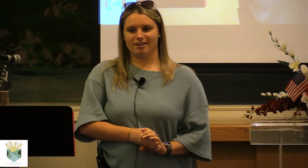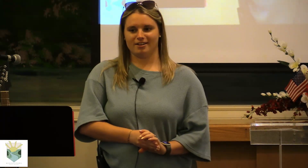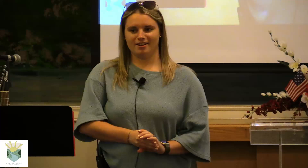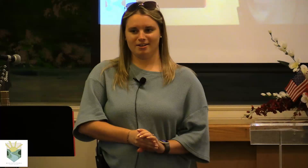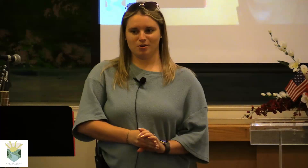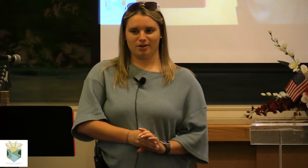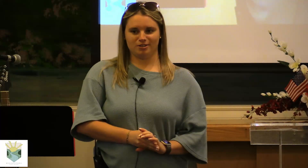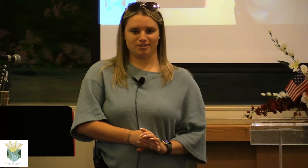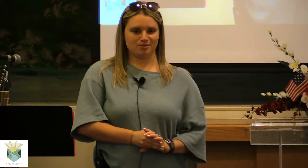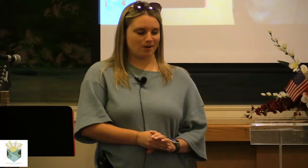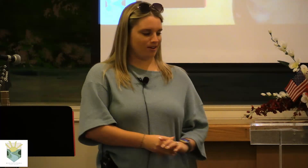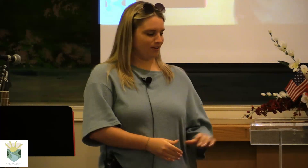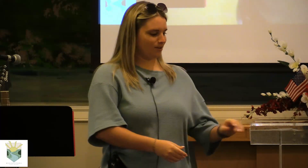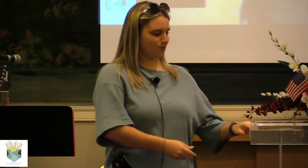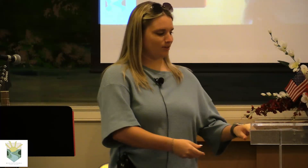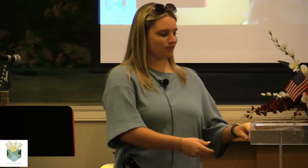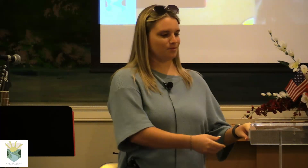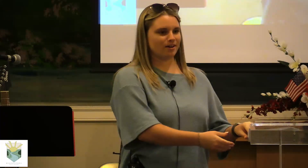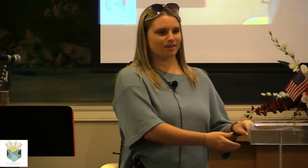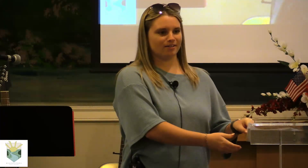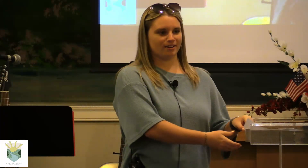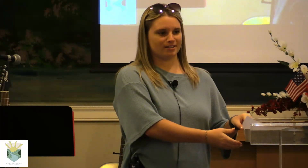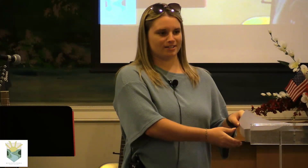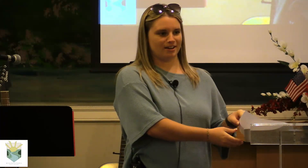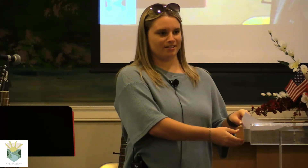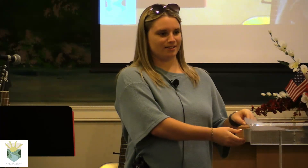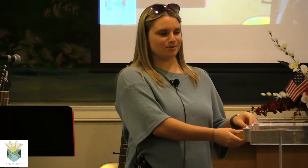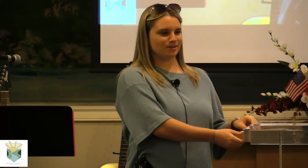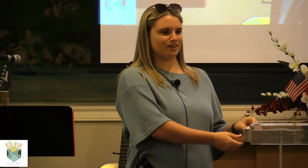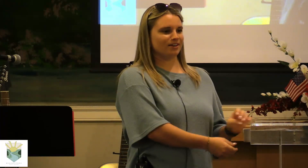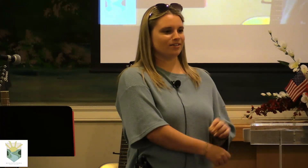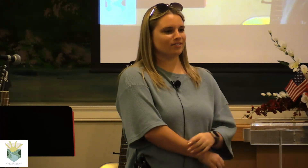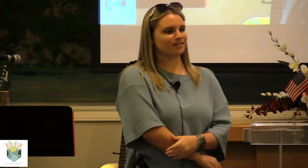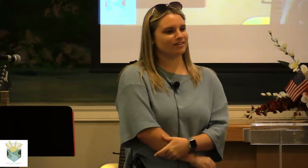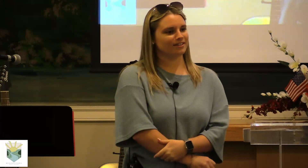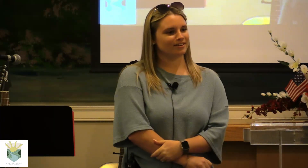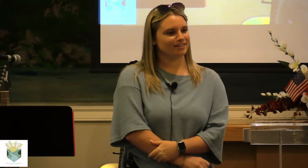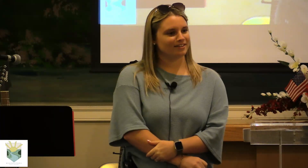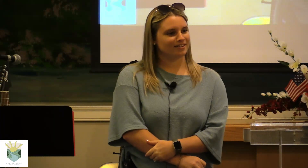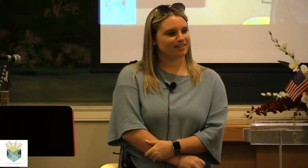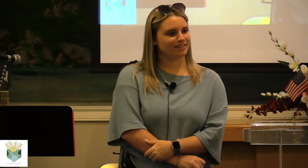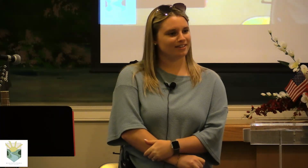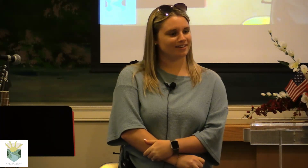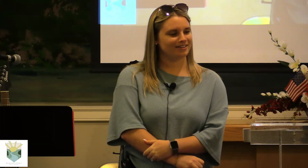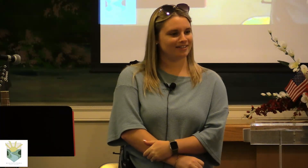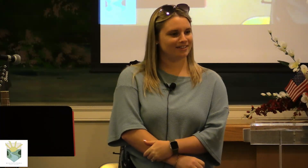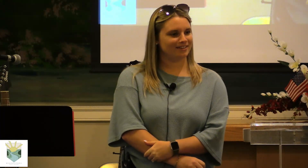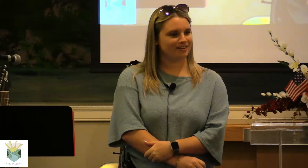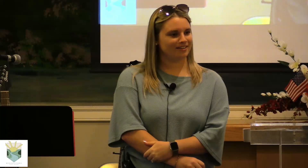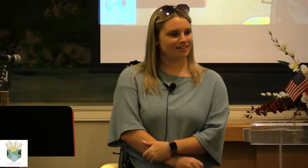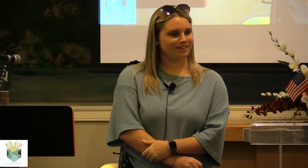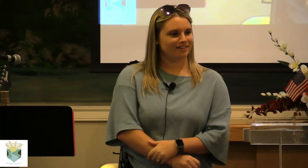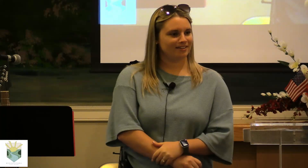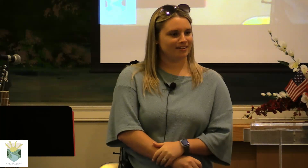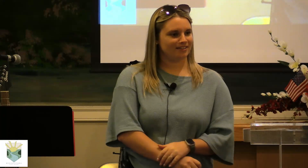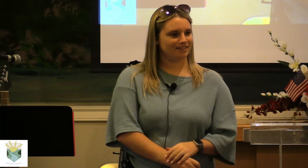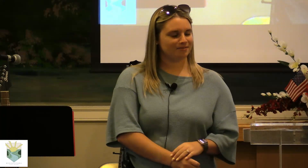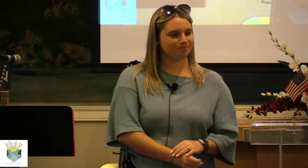any questions about anything we talked about, or like a sign that you want to know? Yeah, you said like with the vacuum